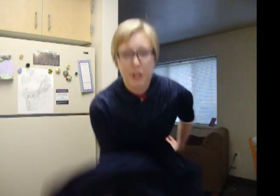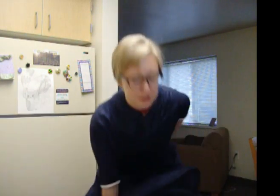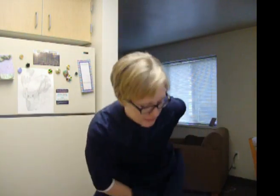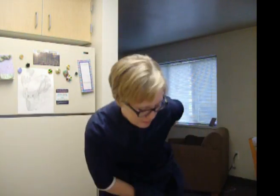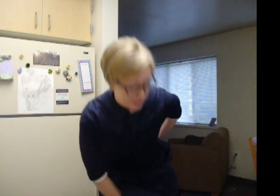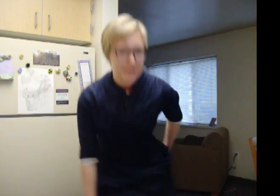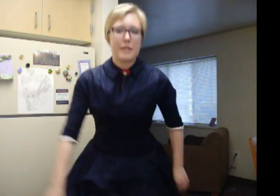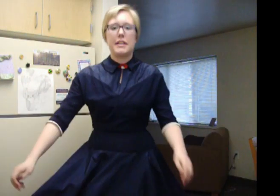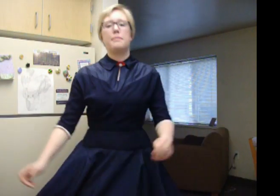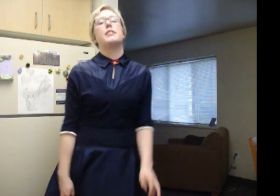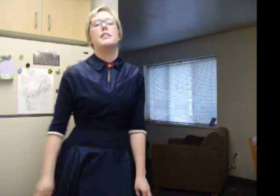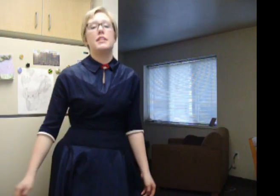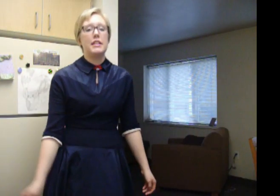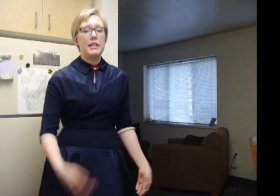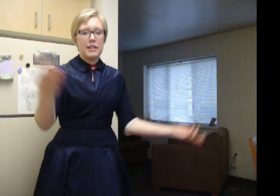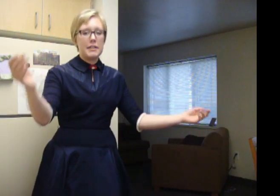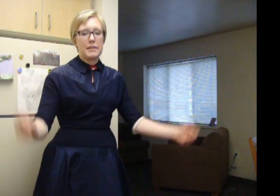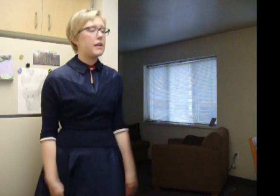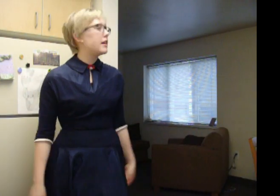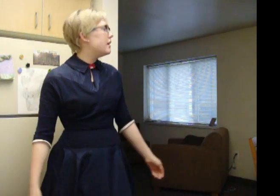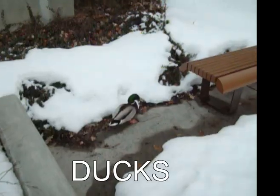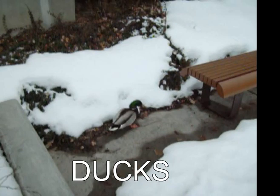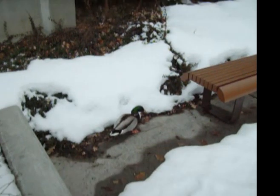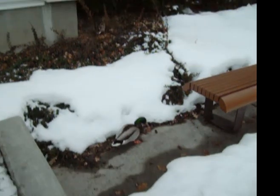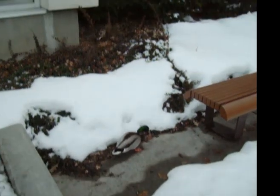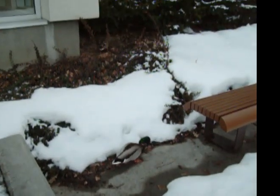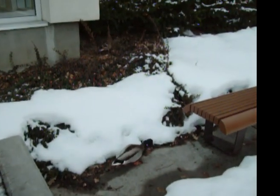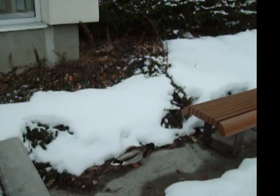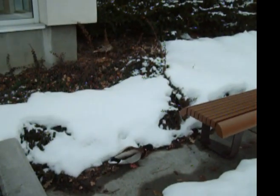gonna be trying to do, like, a curtsy about the same time. Doesn't work. Ducks.